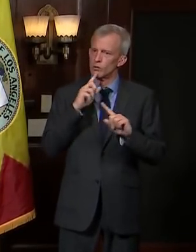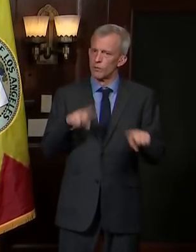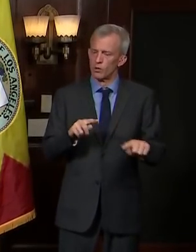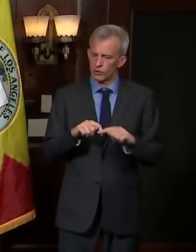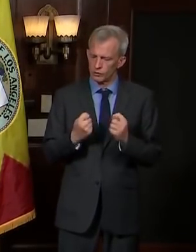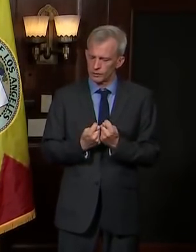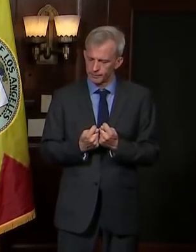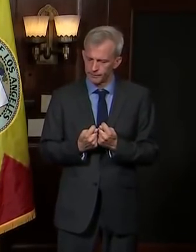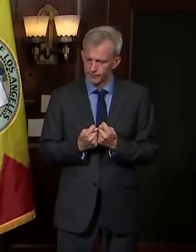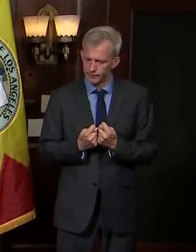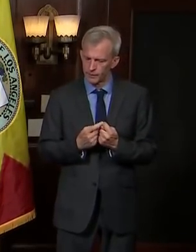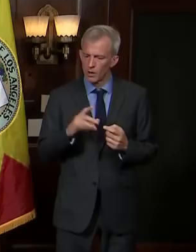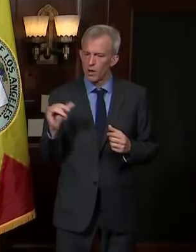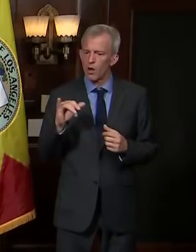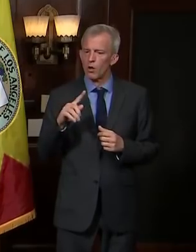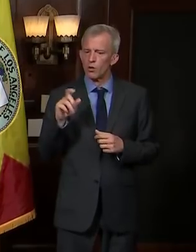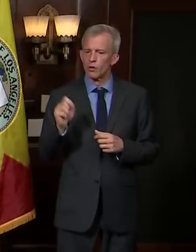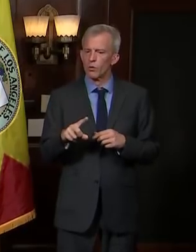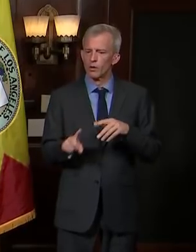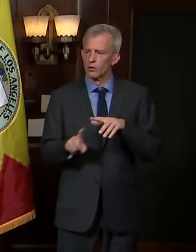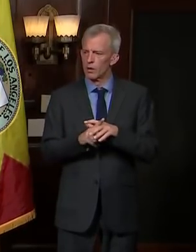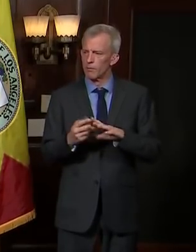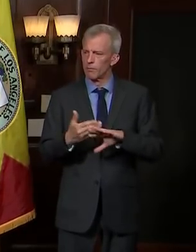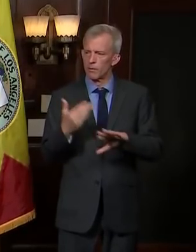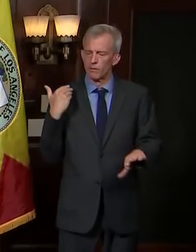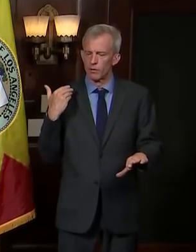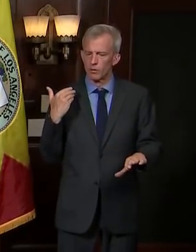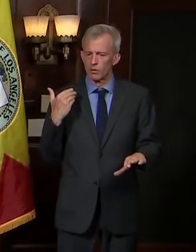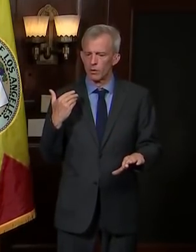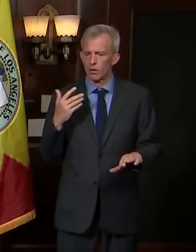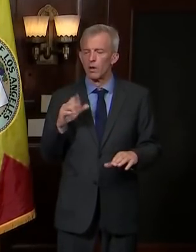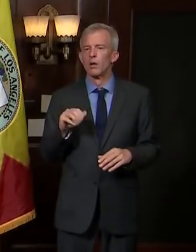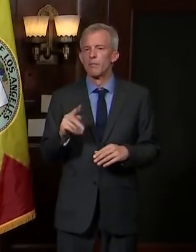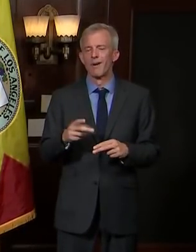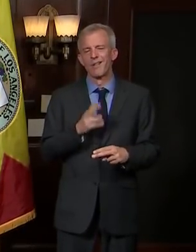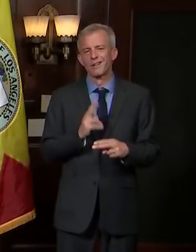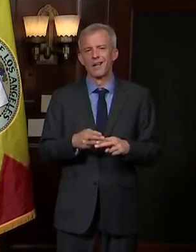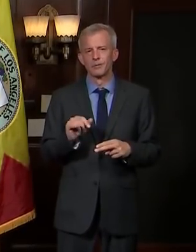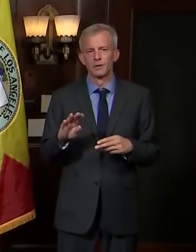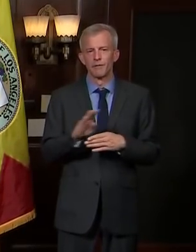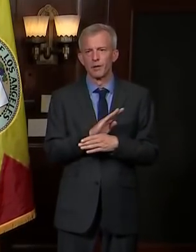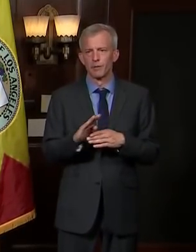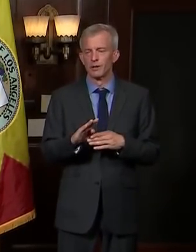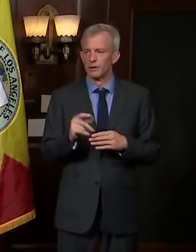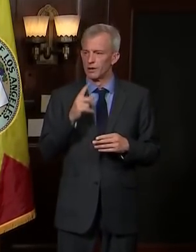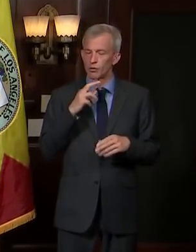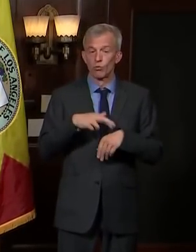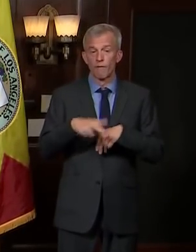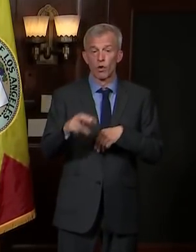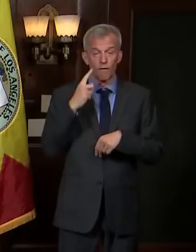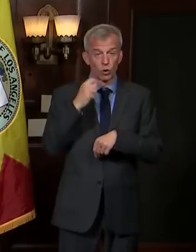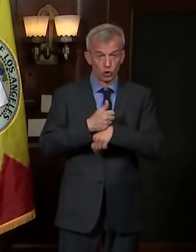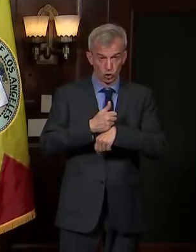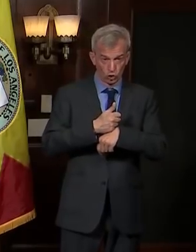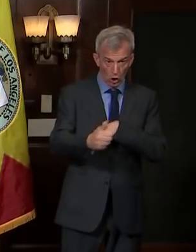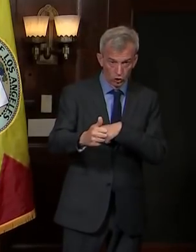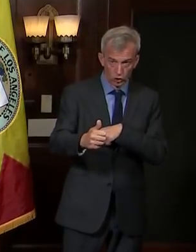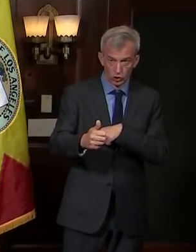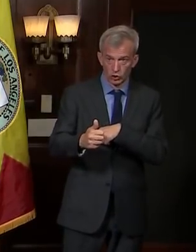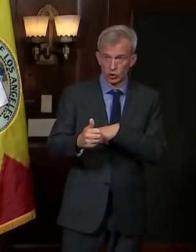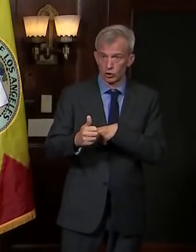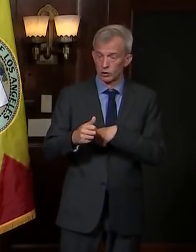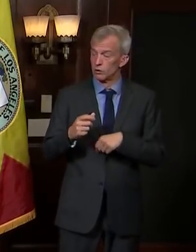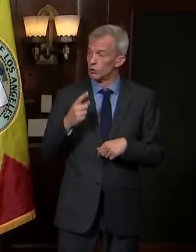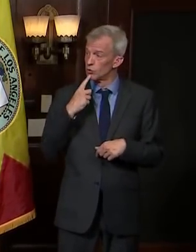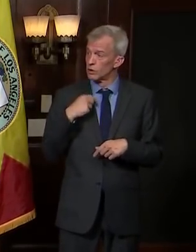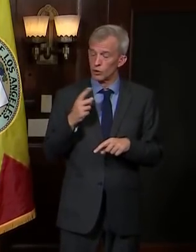ambassadors. Also, the question had come up earlier about the names of the businesses that were being referred for charges, but you said you couldn't tell us the names of